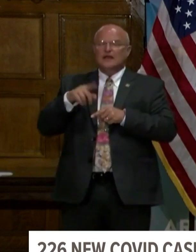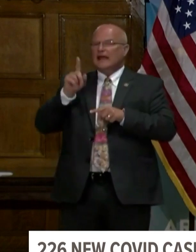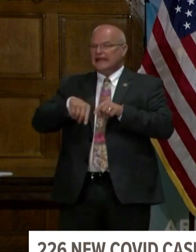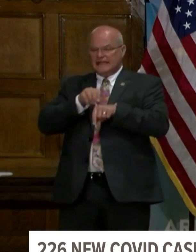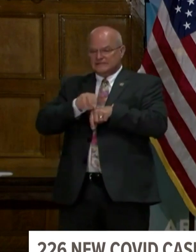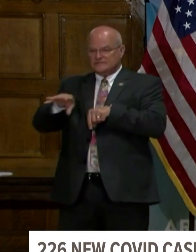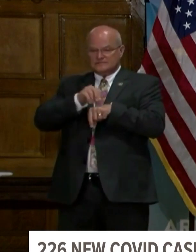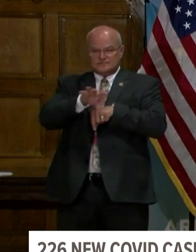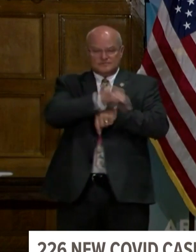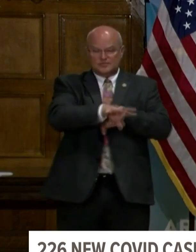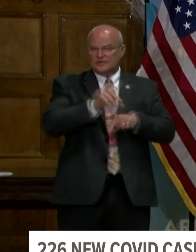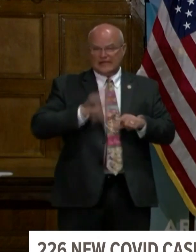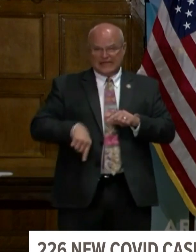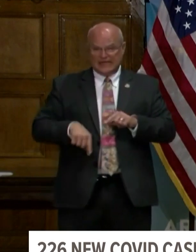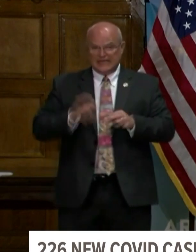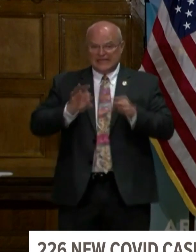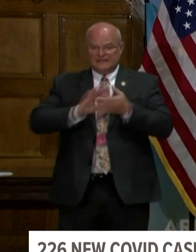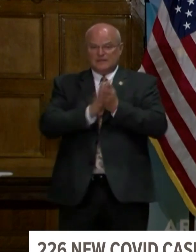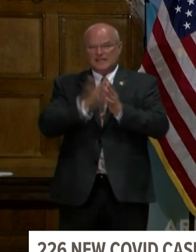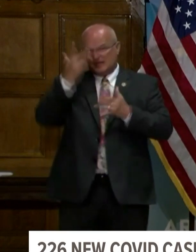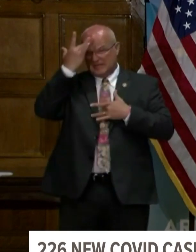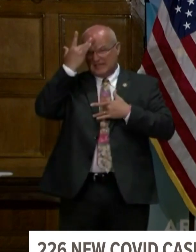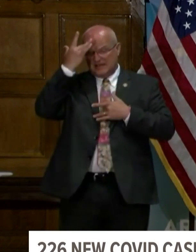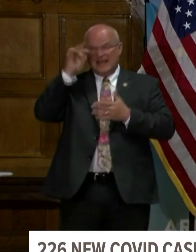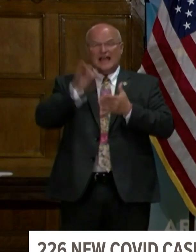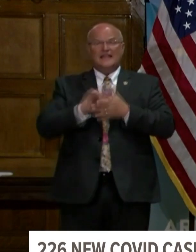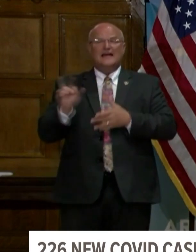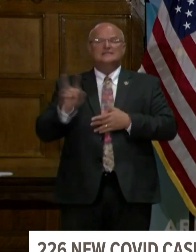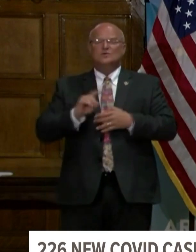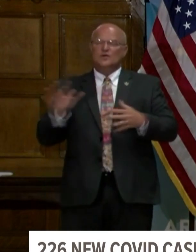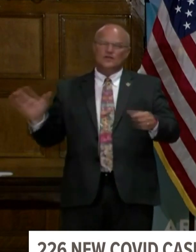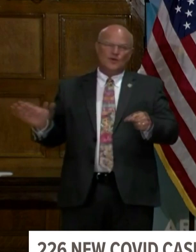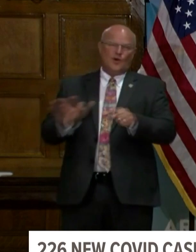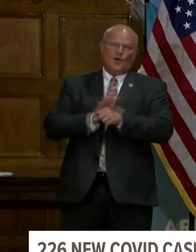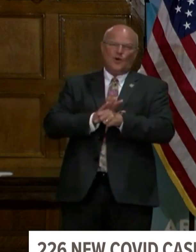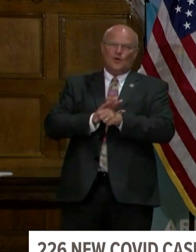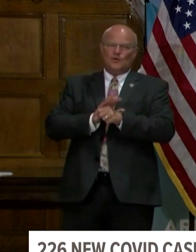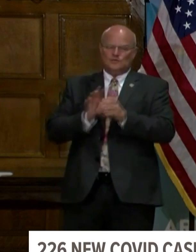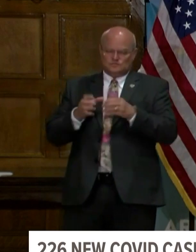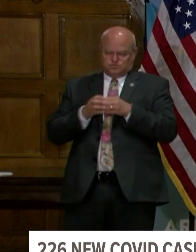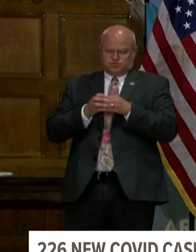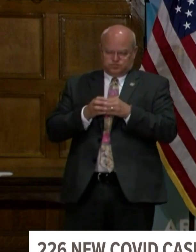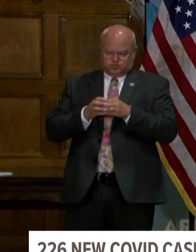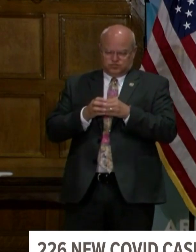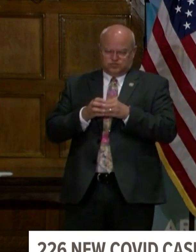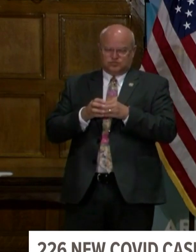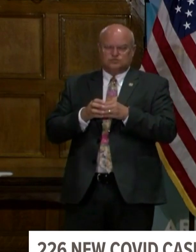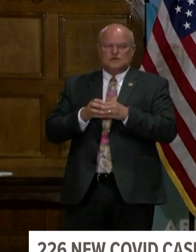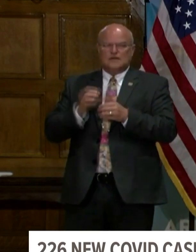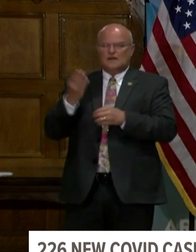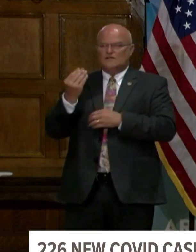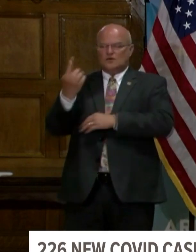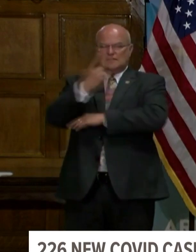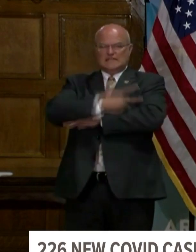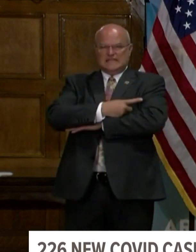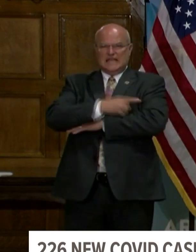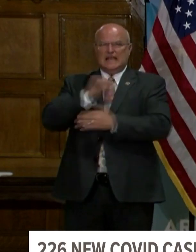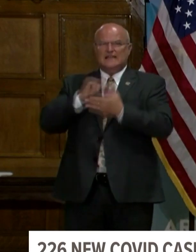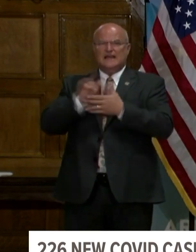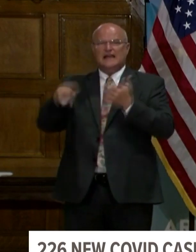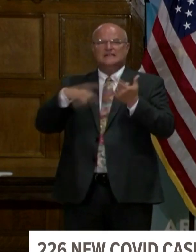the disease if they were to become ill. And that's for the whole incubation period of the virus, which is 14